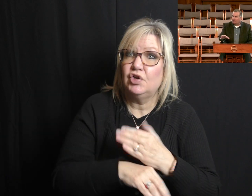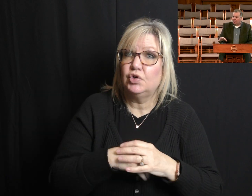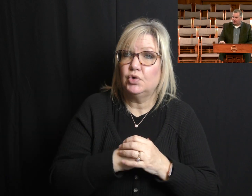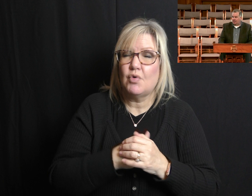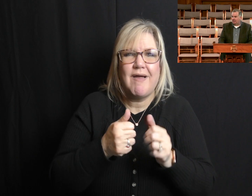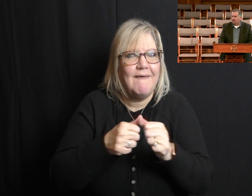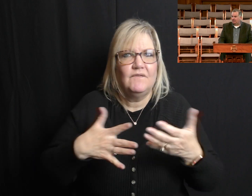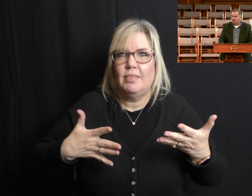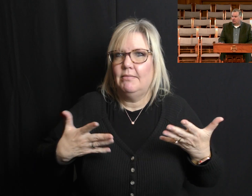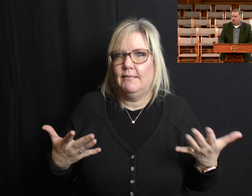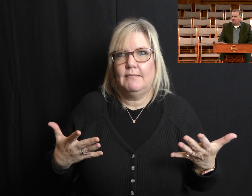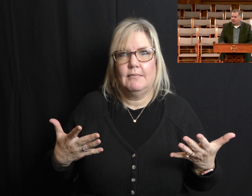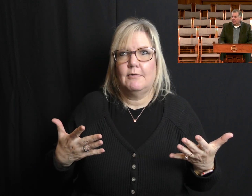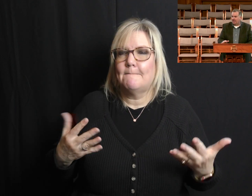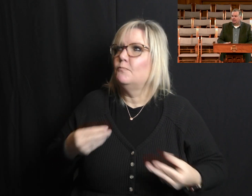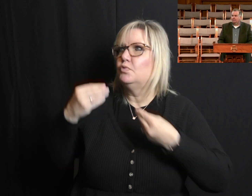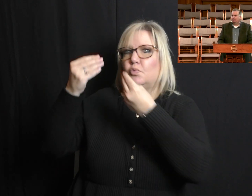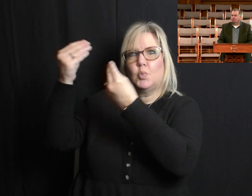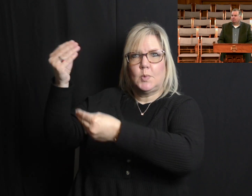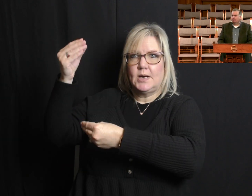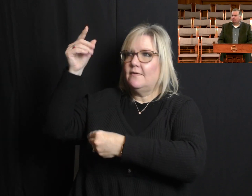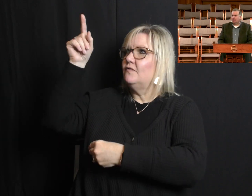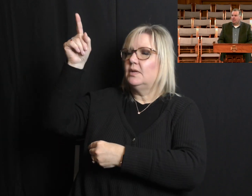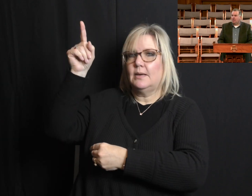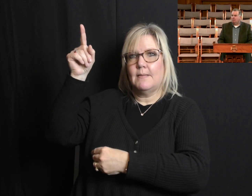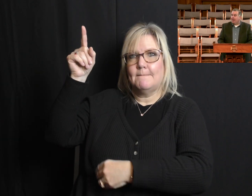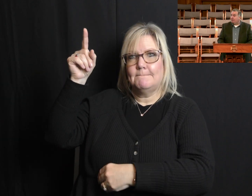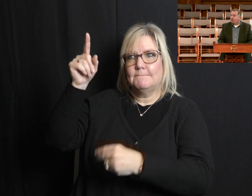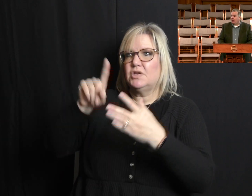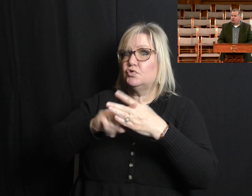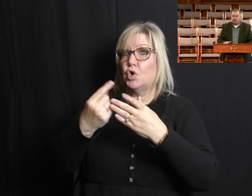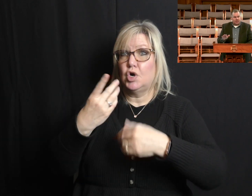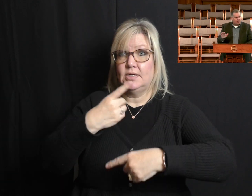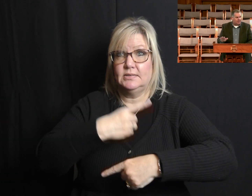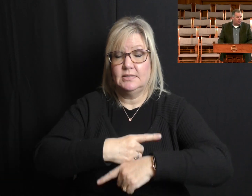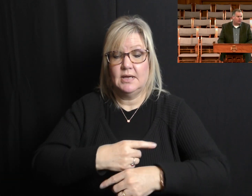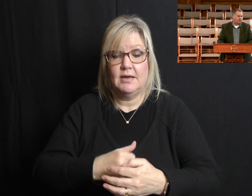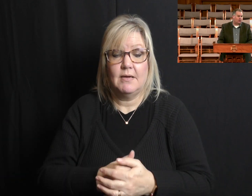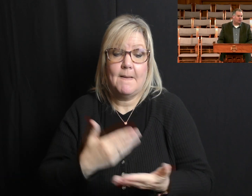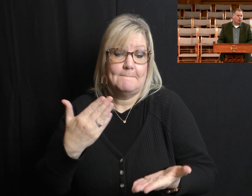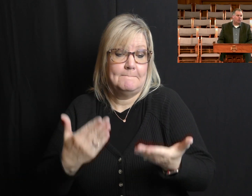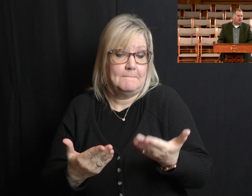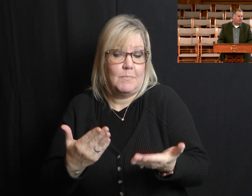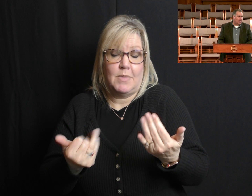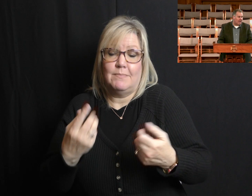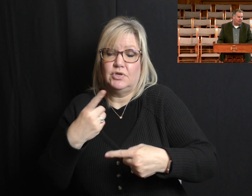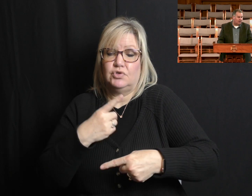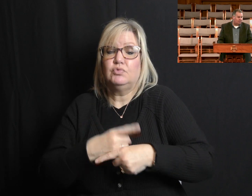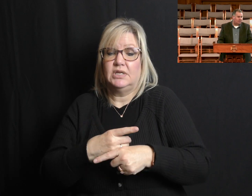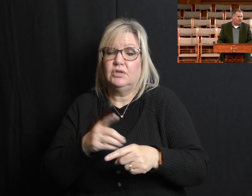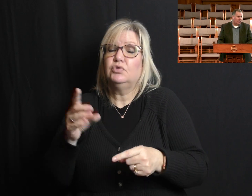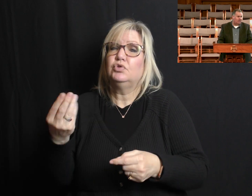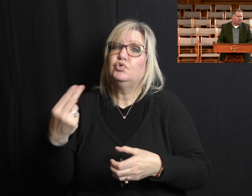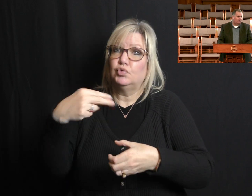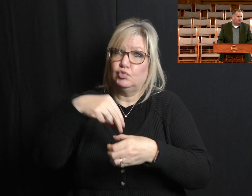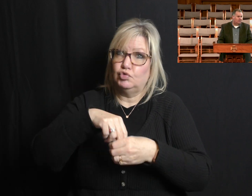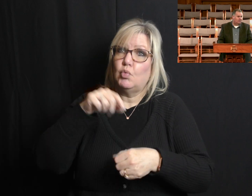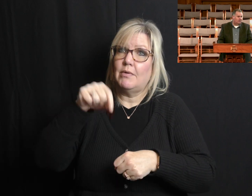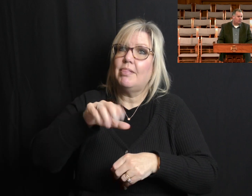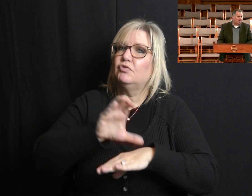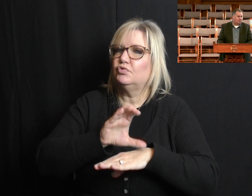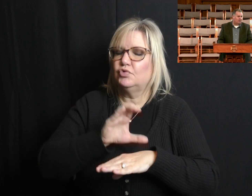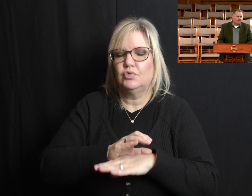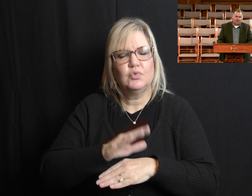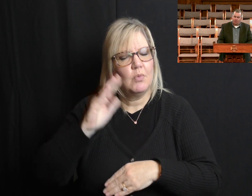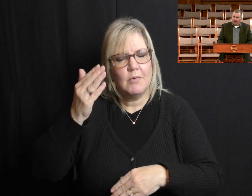your everything, starting today. Maybe you're here and you need to make this your church home. We'd love to have you come today